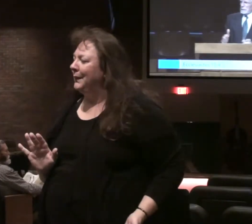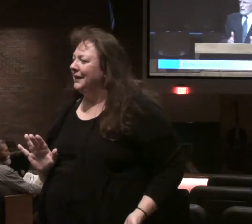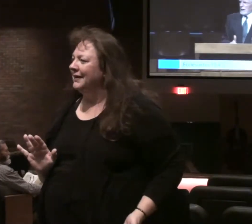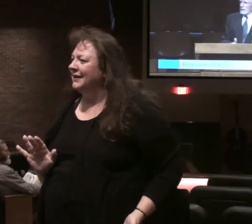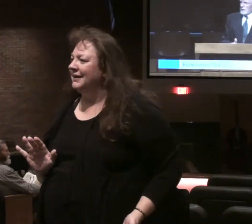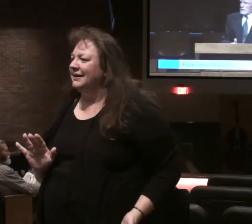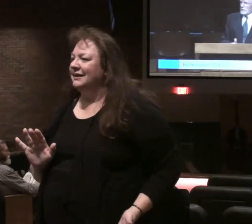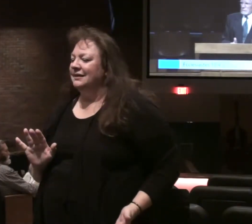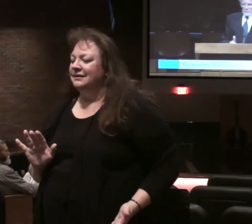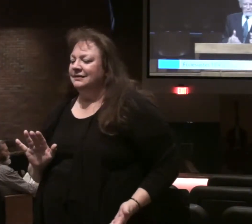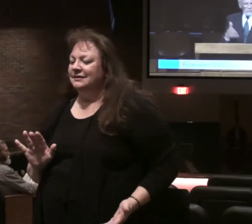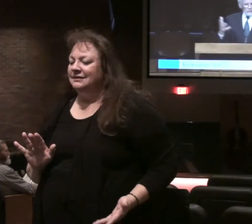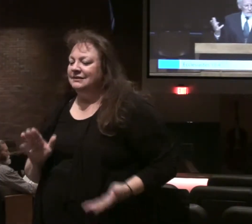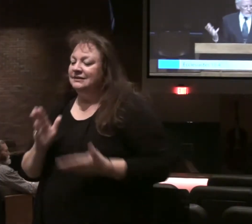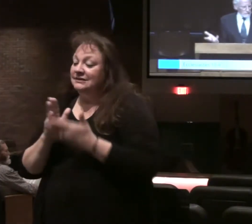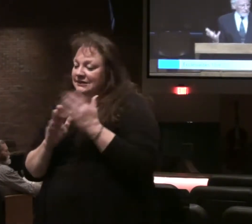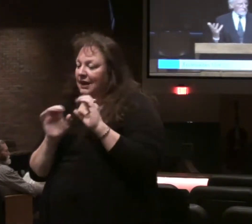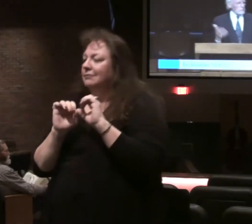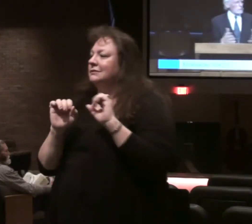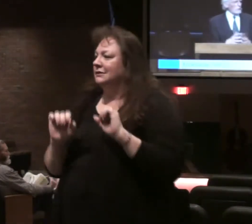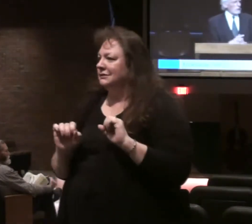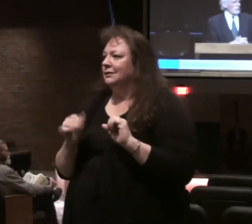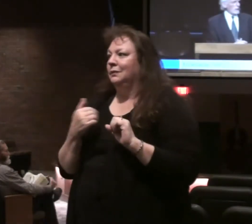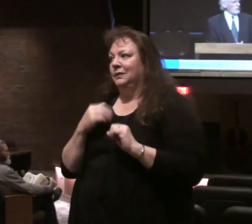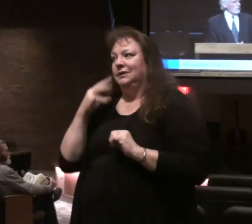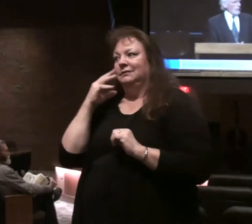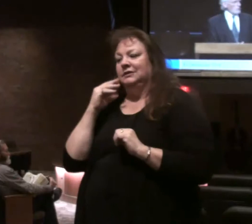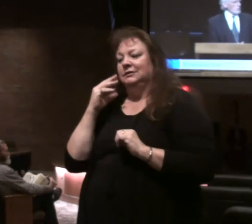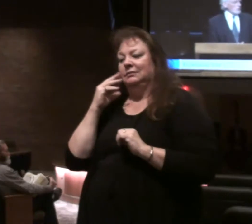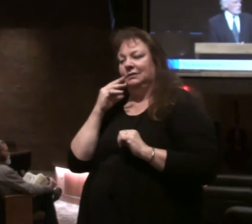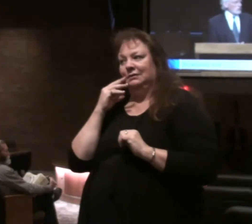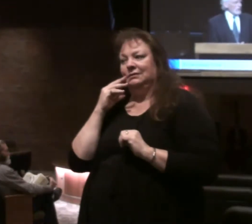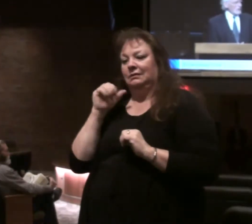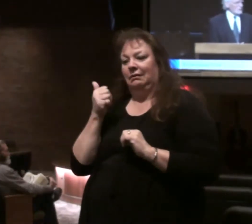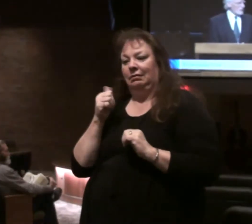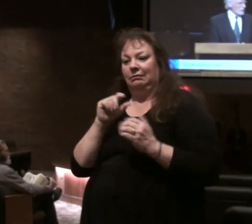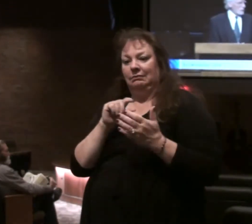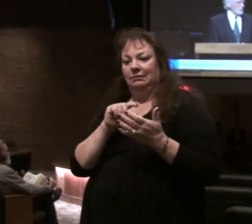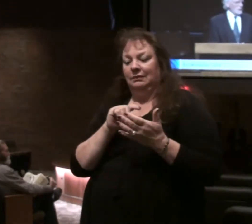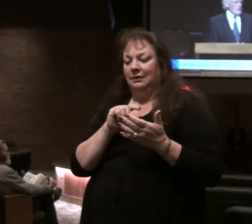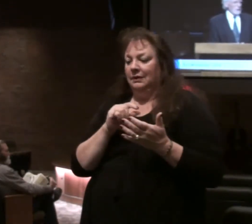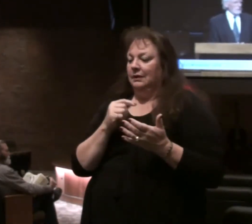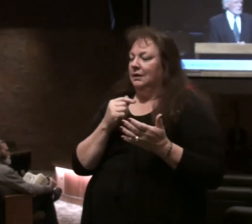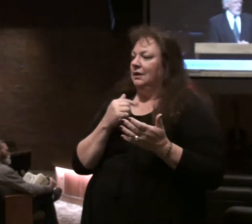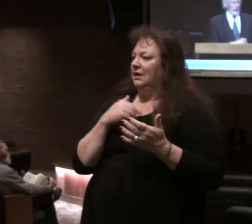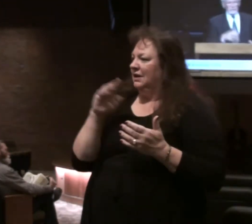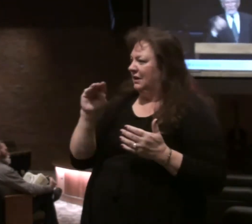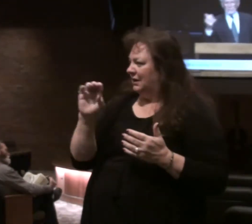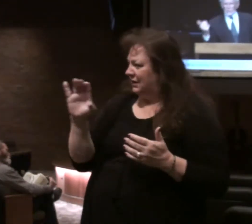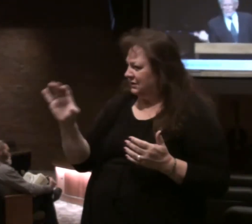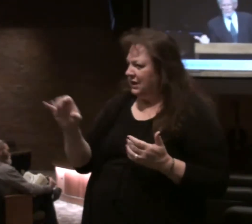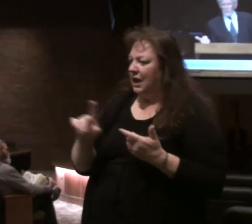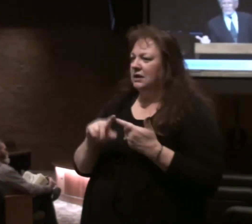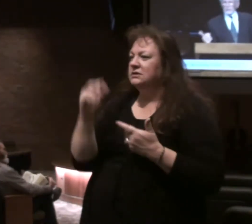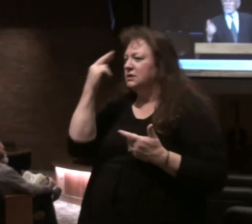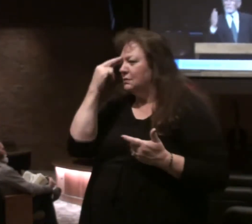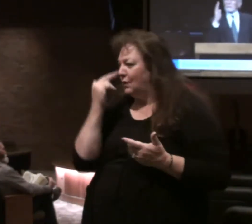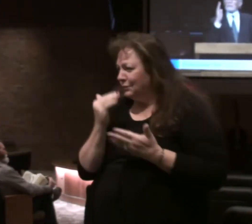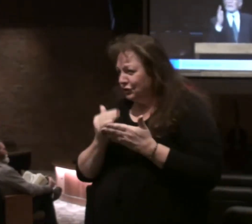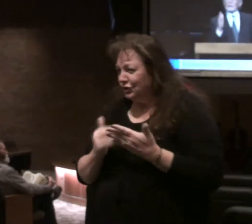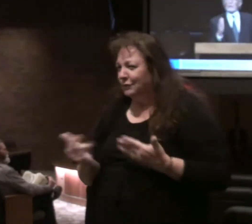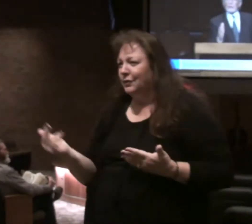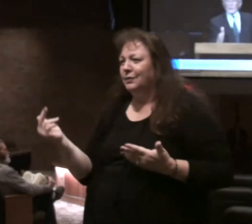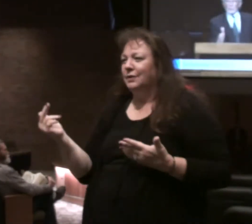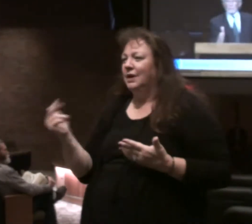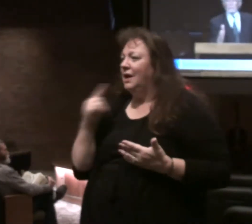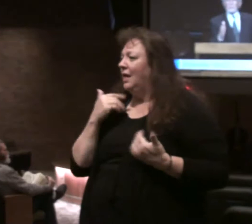I mean, that's behind us, and where we've been through the other passages. We've done it in Ecclesiastes. Romans 13 says